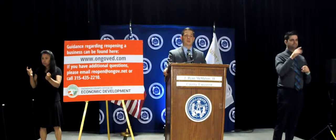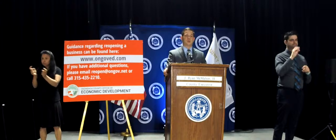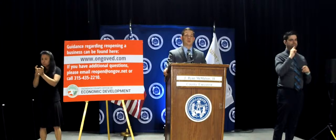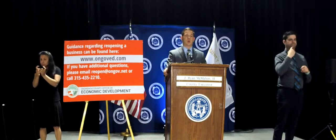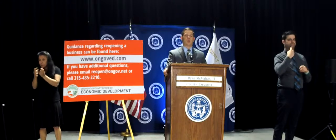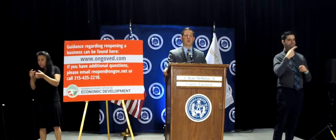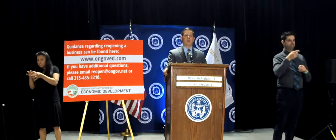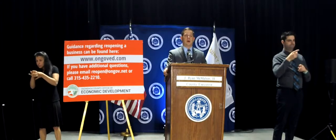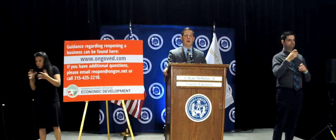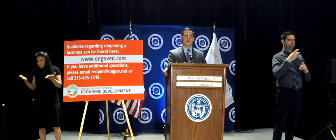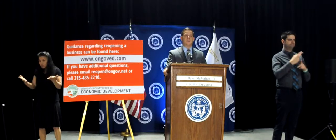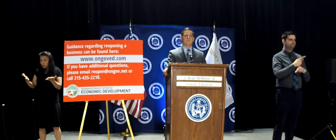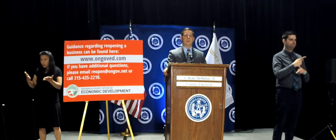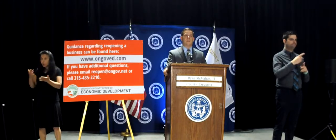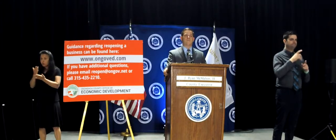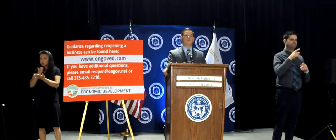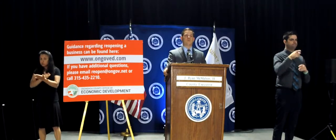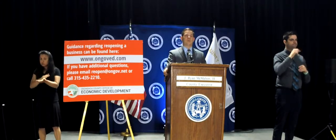and procedures. So